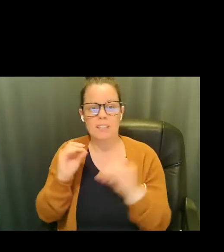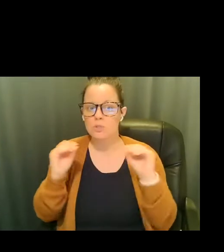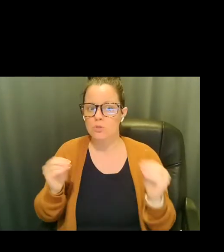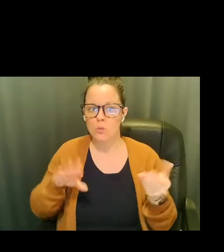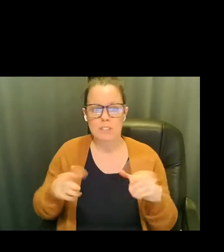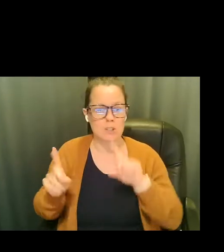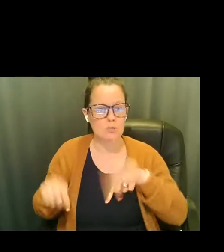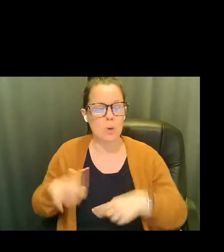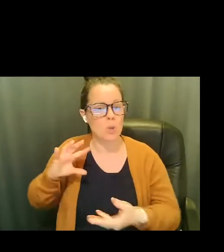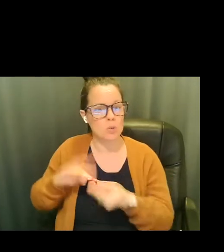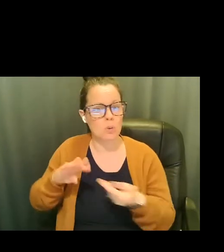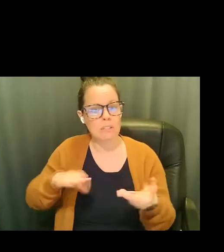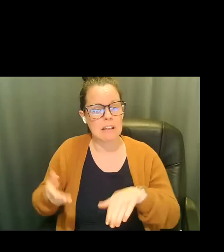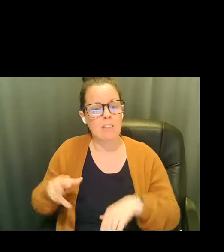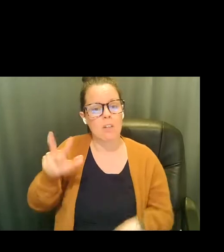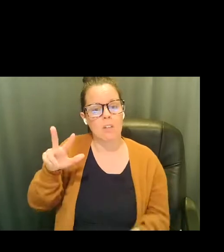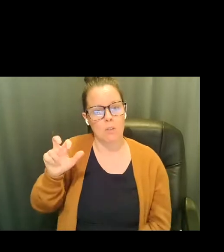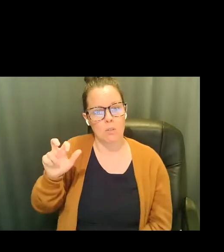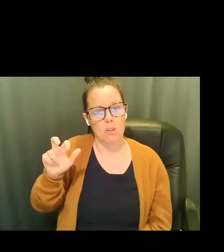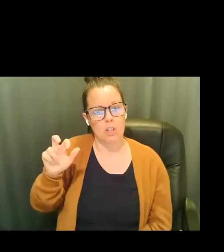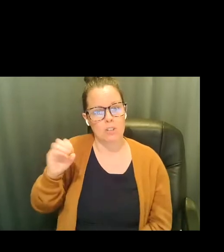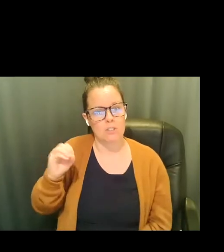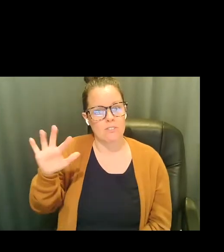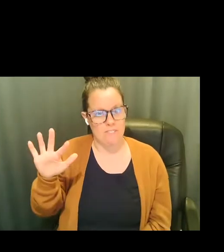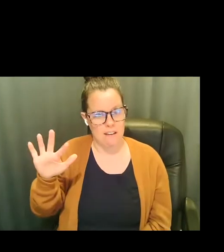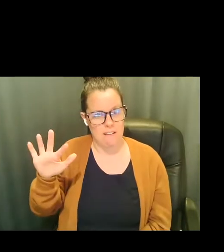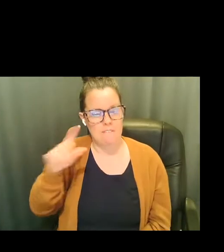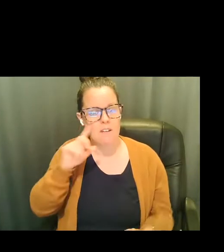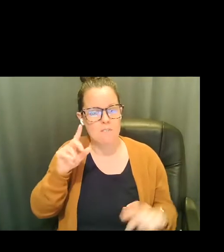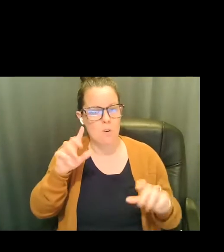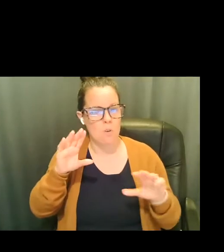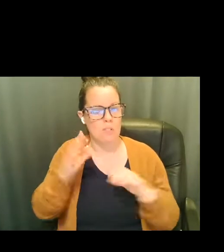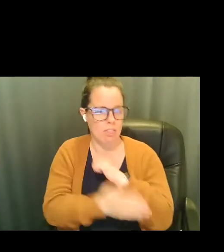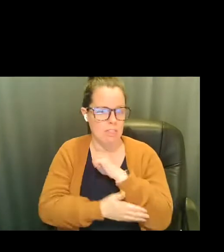death total does remain at 305 for the county.